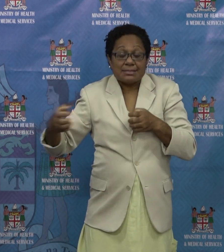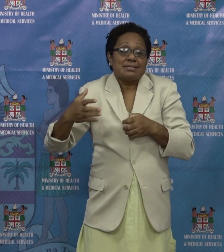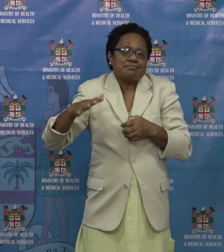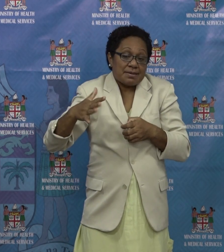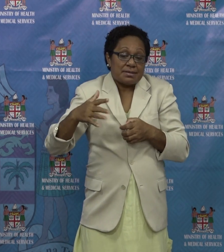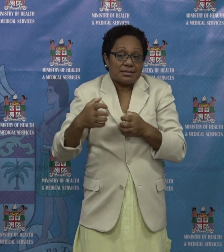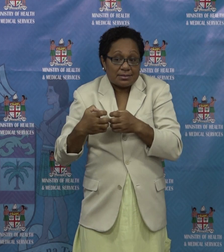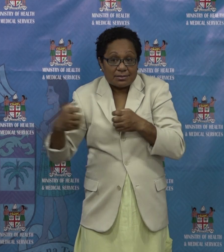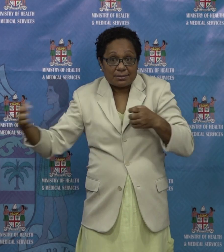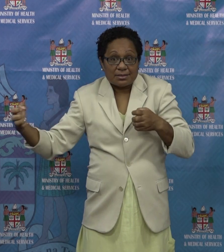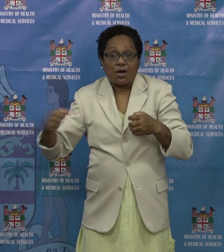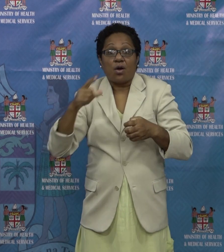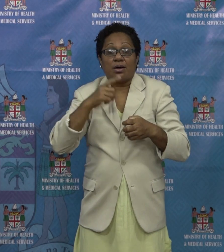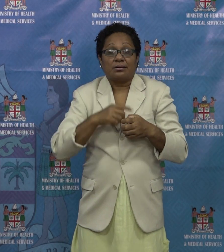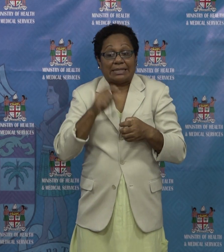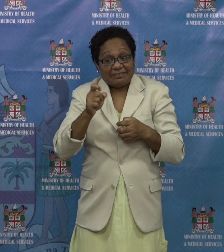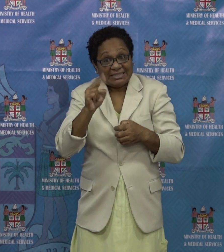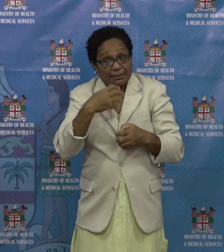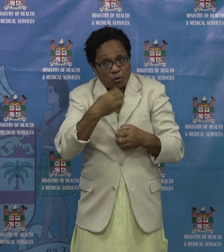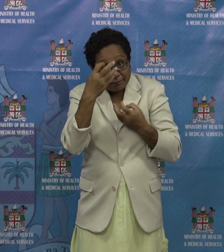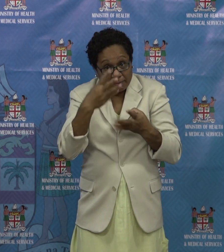days so that we can get all the data that we need.